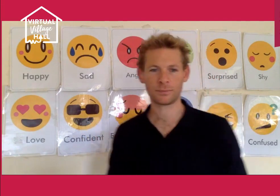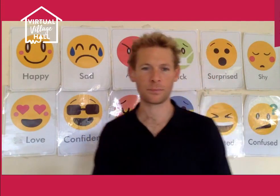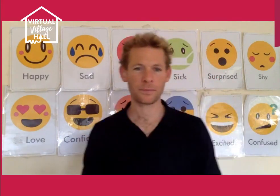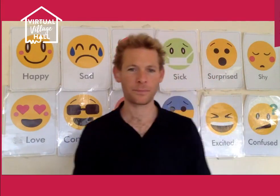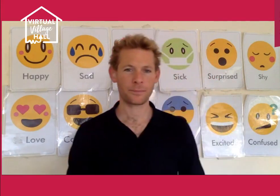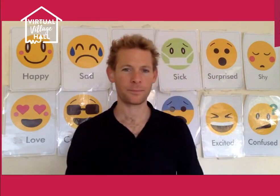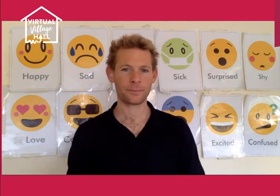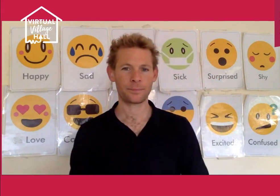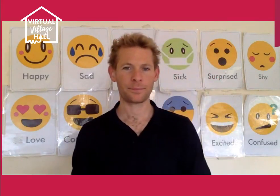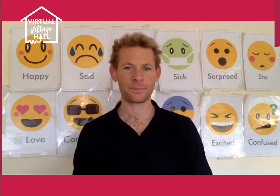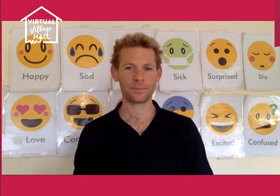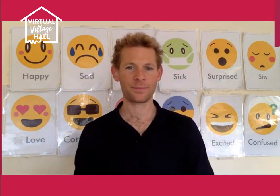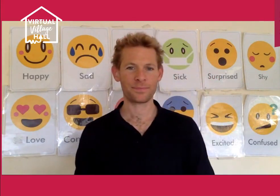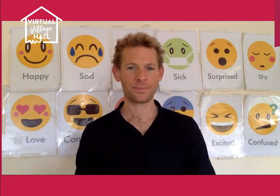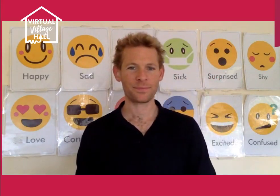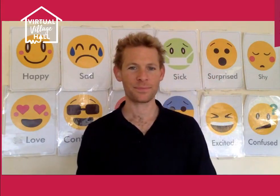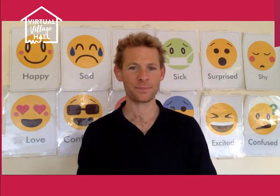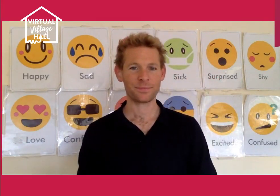How about this one?